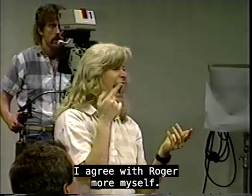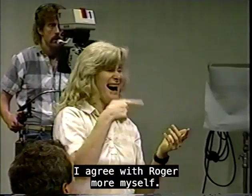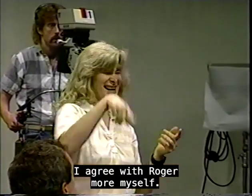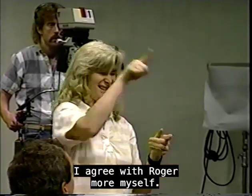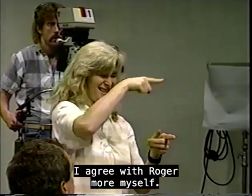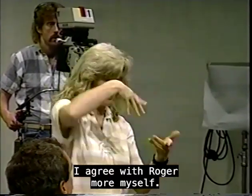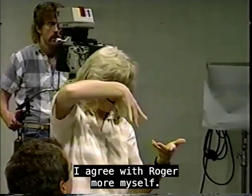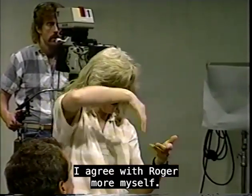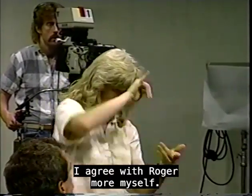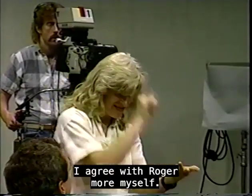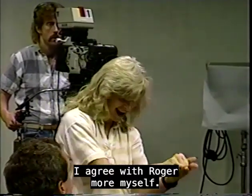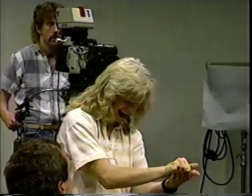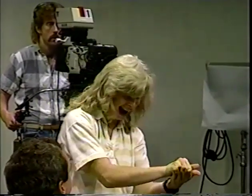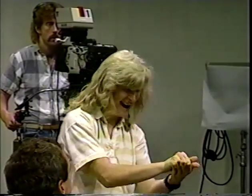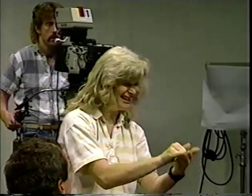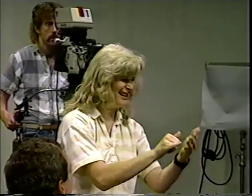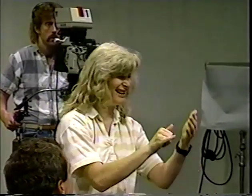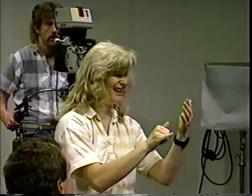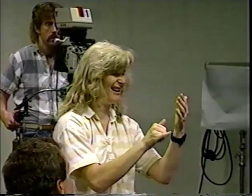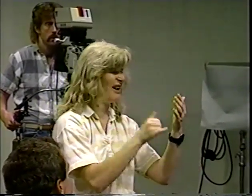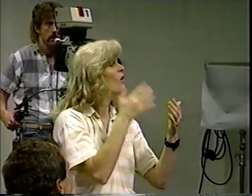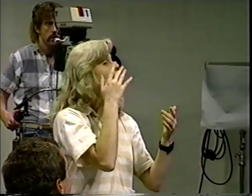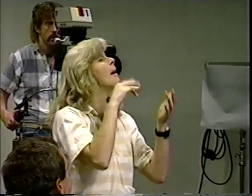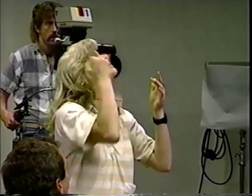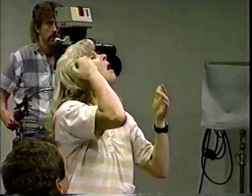I agree with Roger more myself.